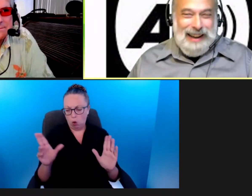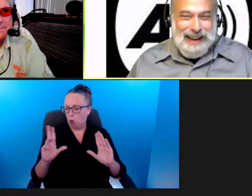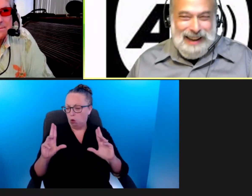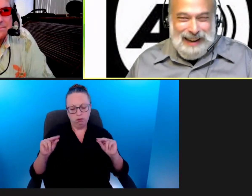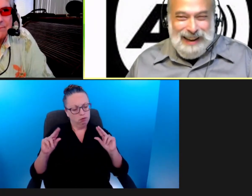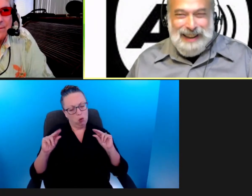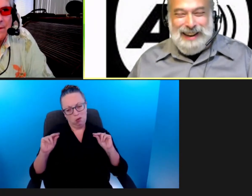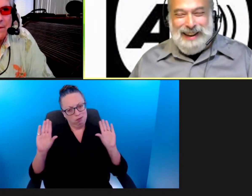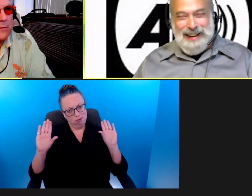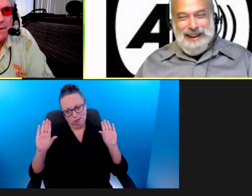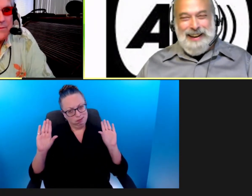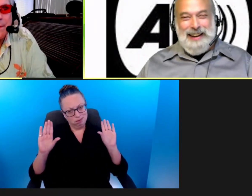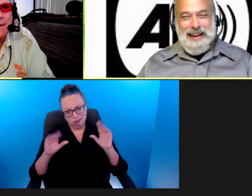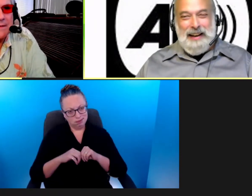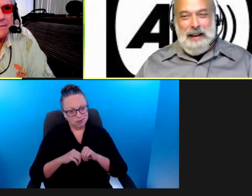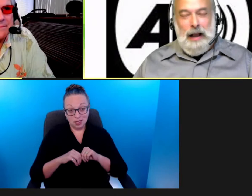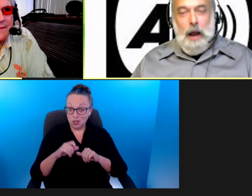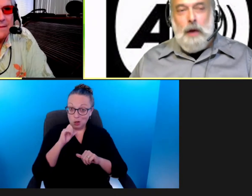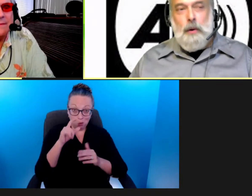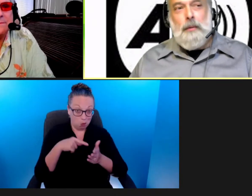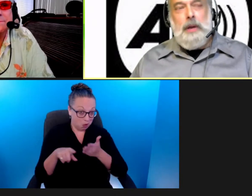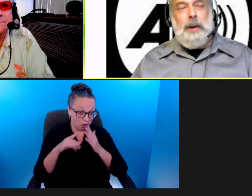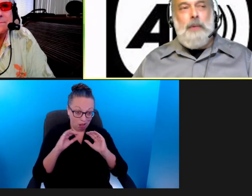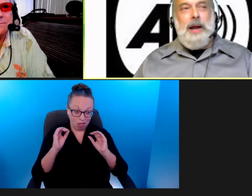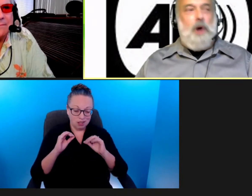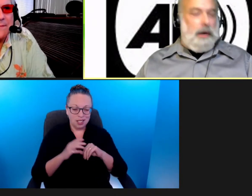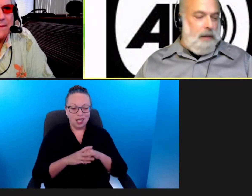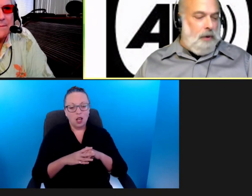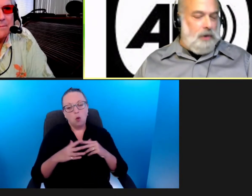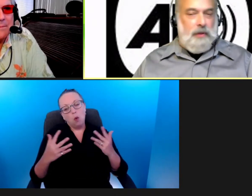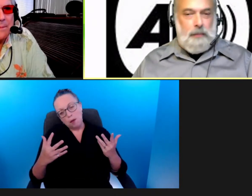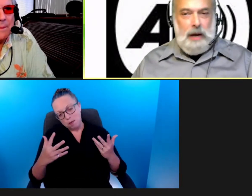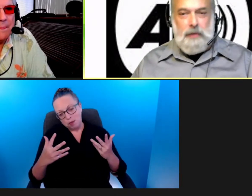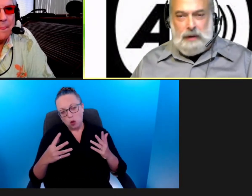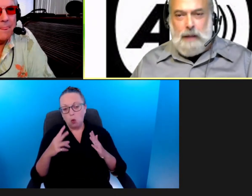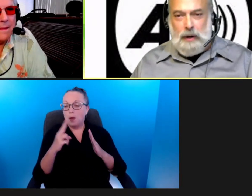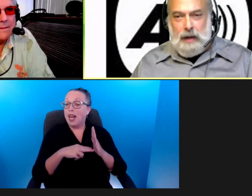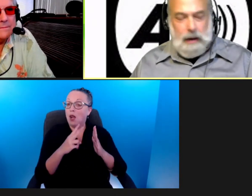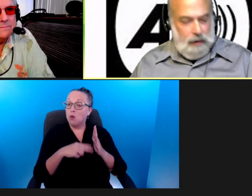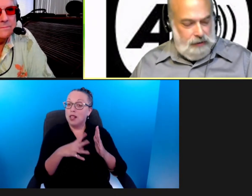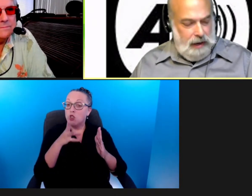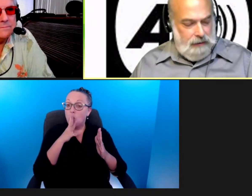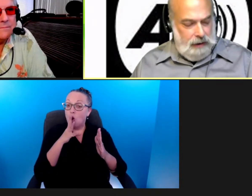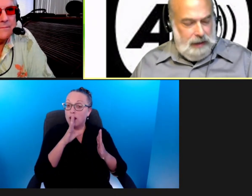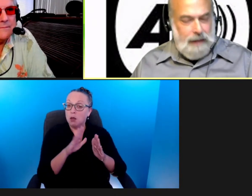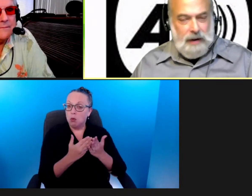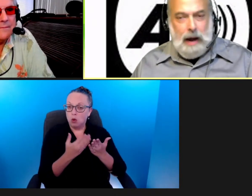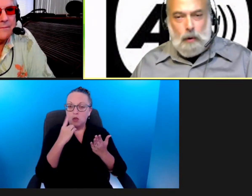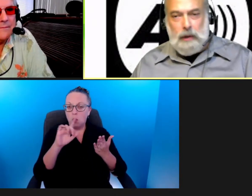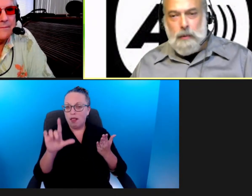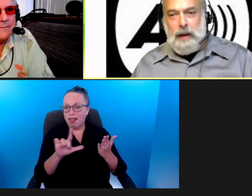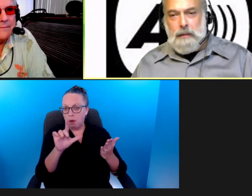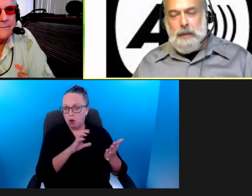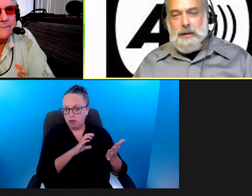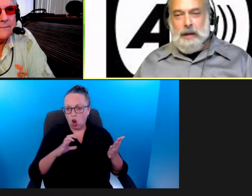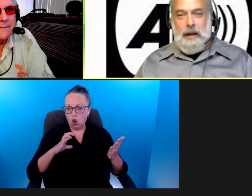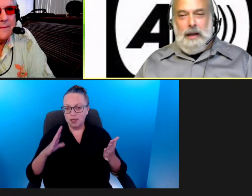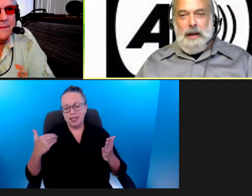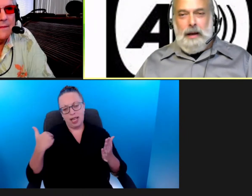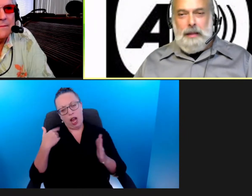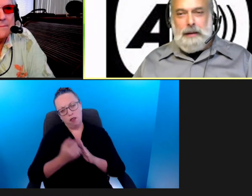No. You weren't even paid. Well, when I read talking books for the blind for the Library of Congress, they have an hourly rate,